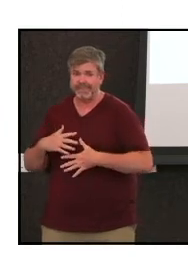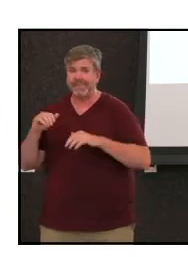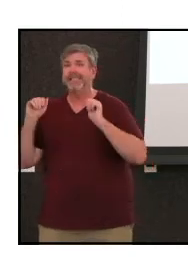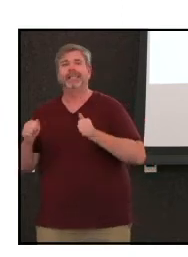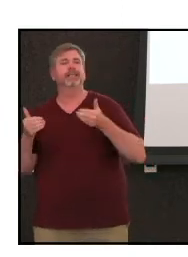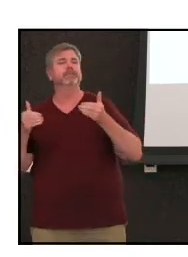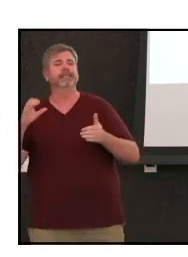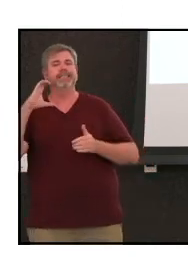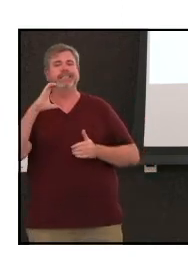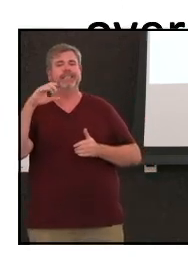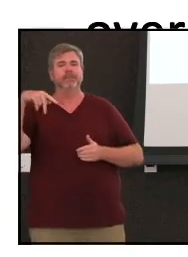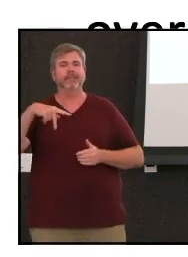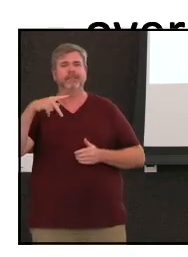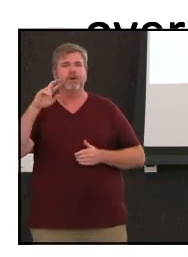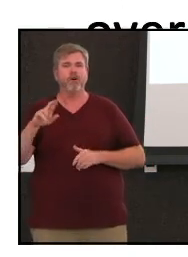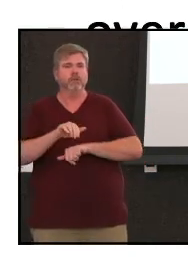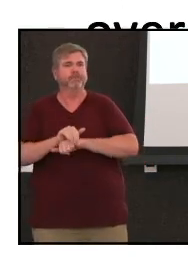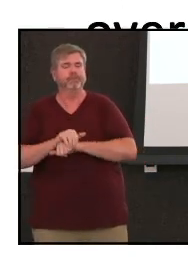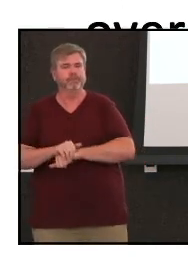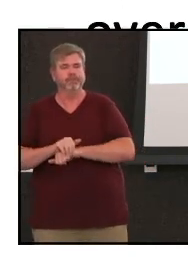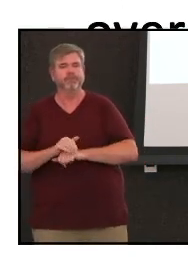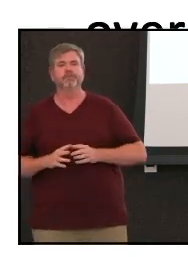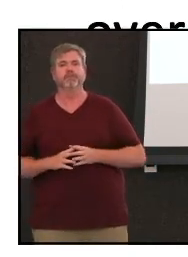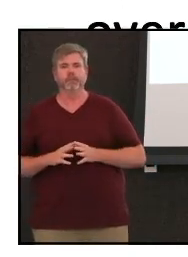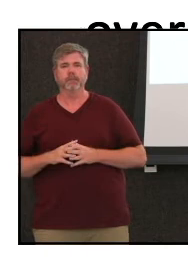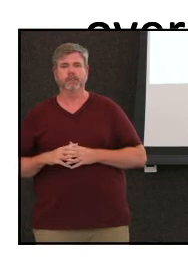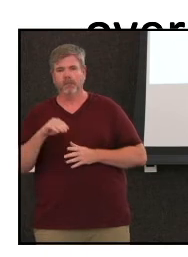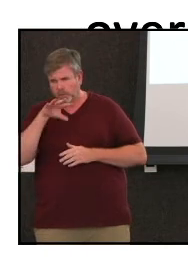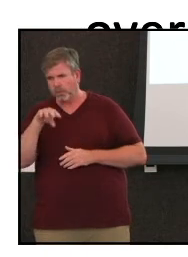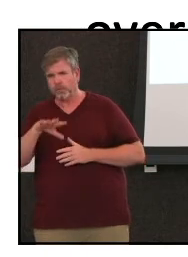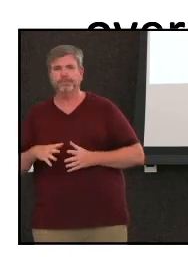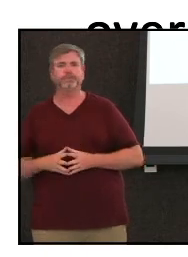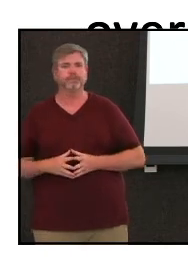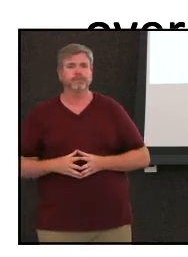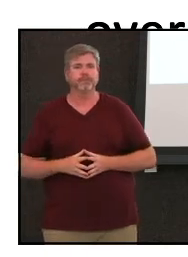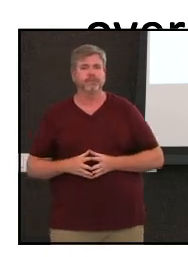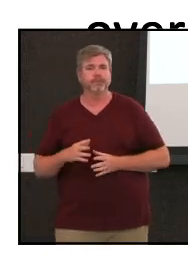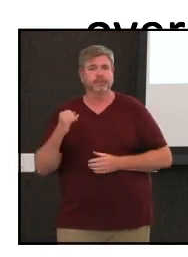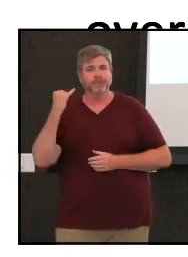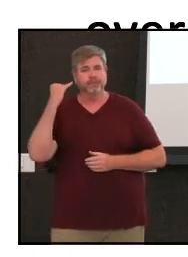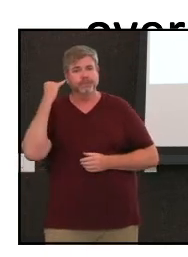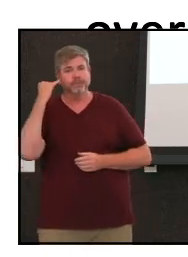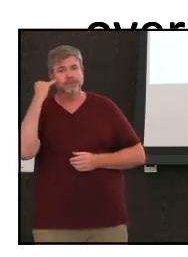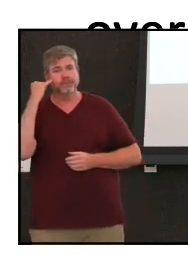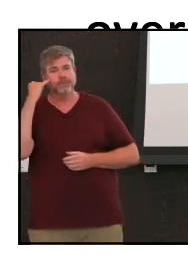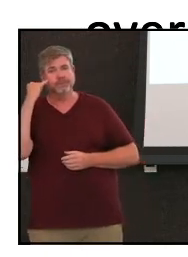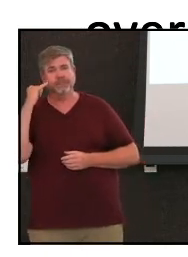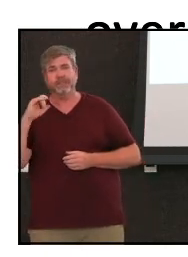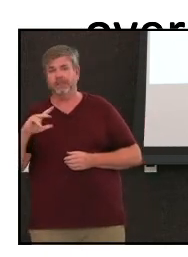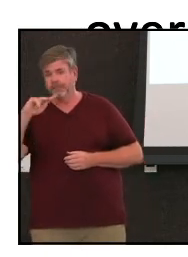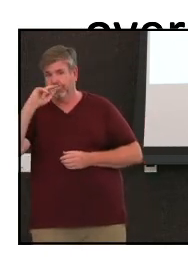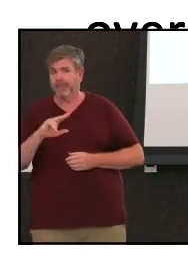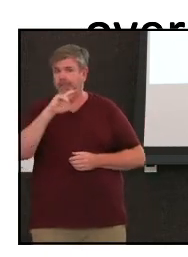arrive. Next. After an overdose, hopefully someone goes to the emergency room, assuming that an ambulance has